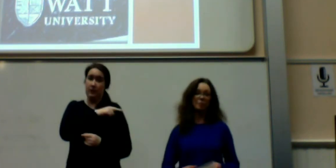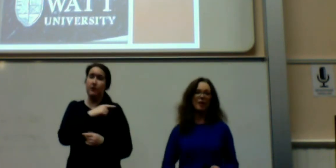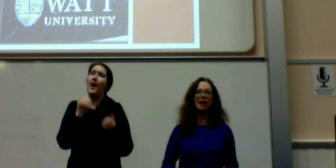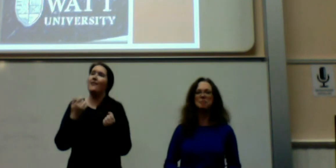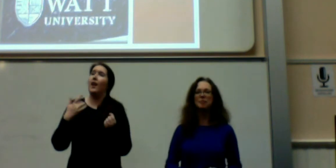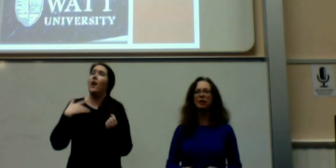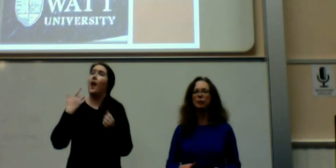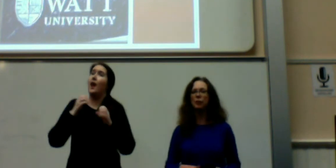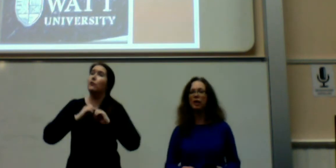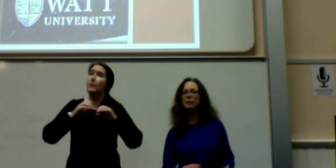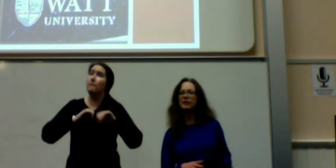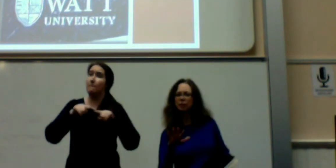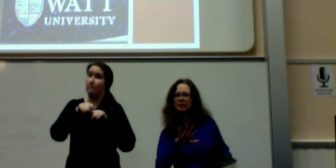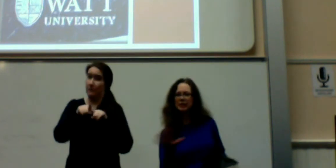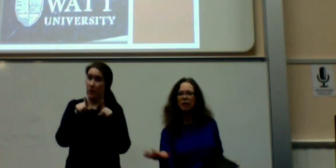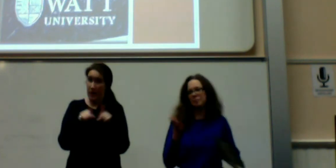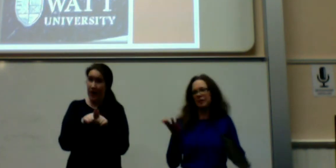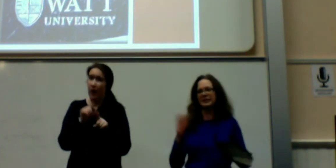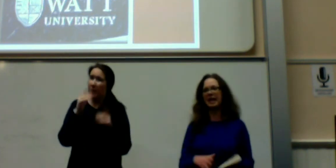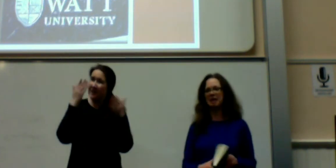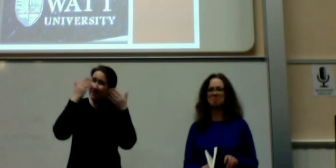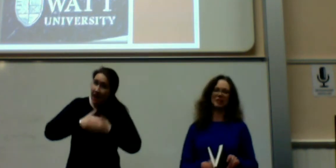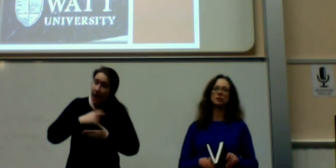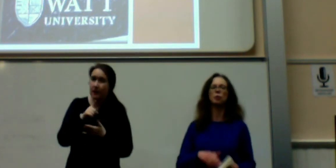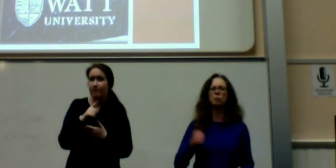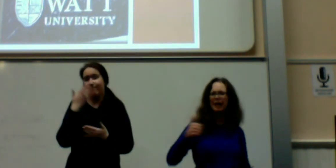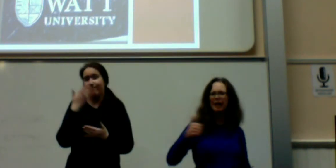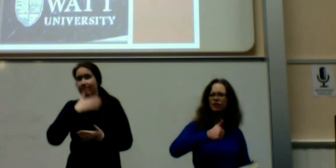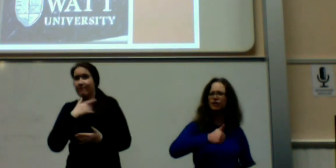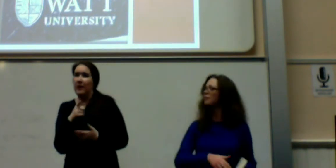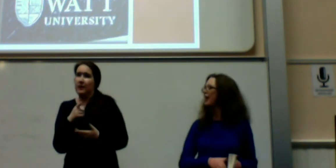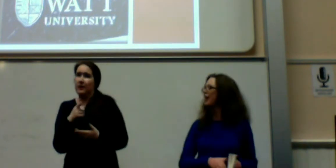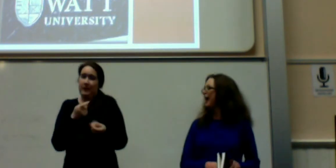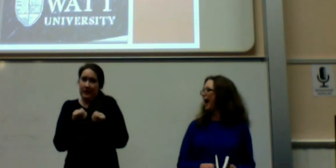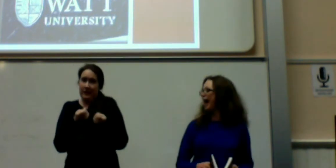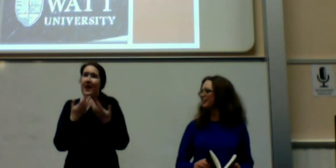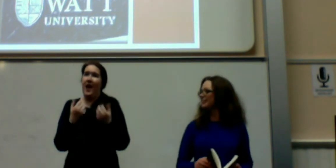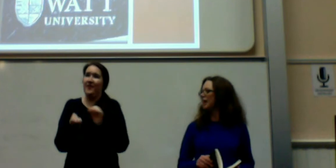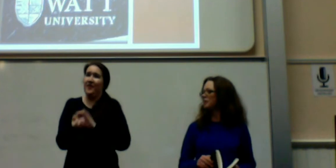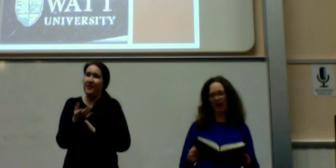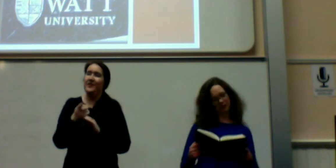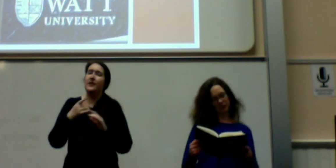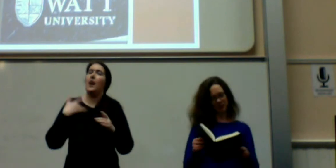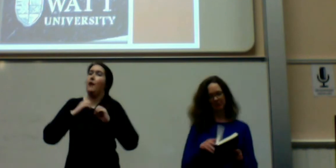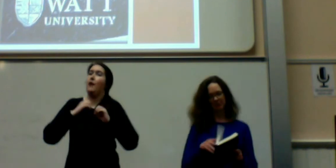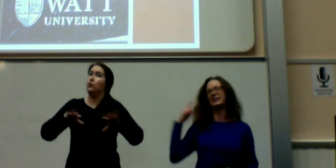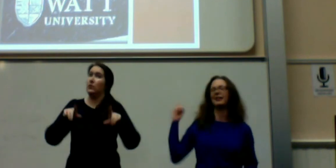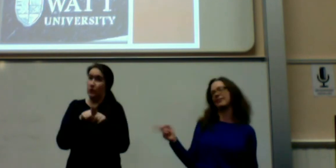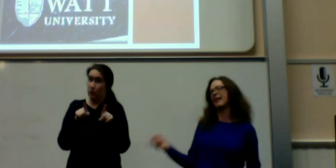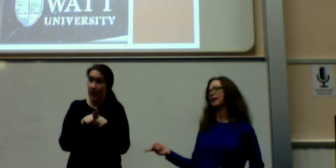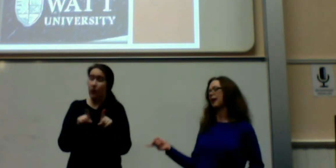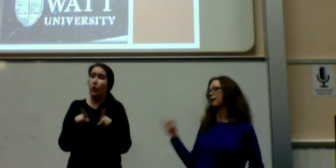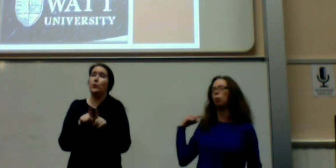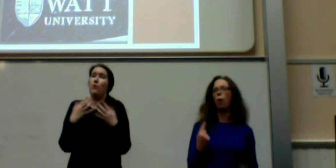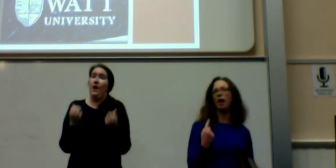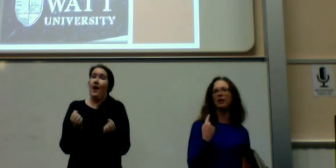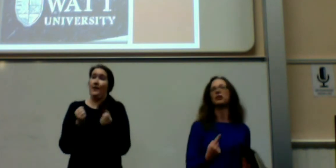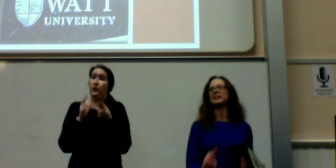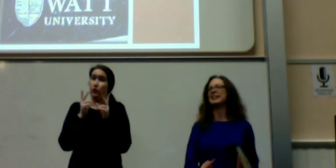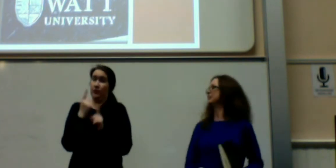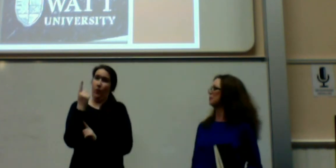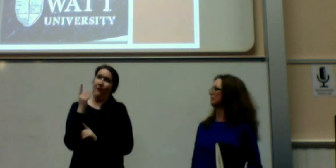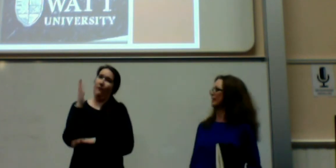stream working, but it's a little bit dark, but it's what we managed to do. And we also want to particularly thank our